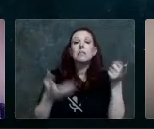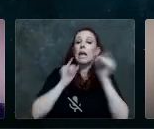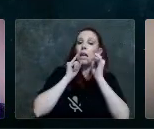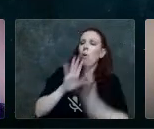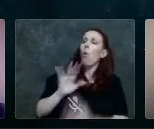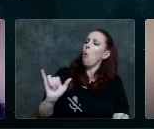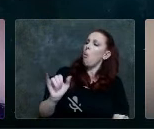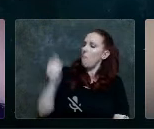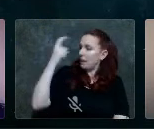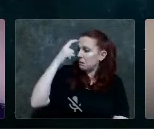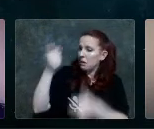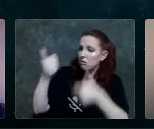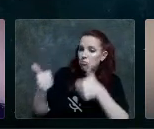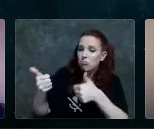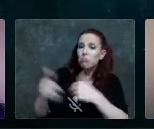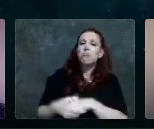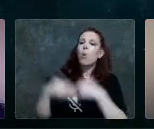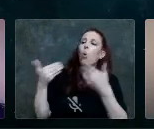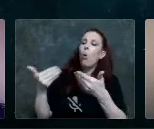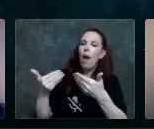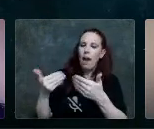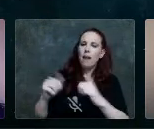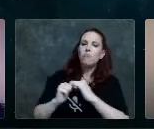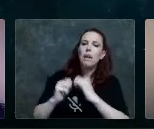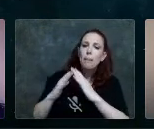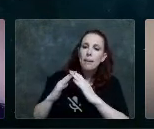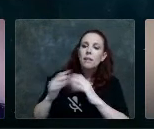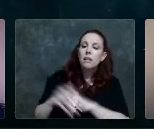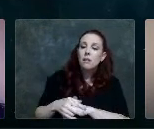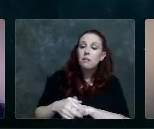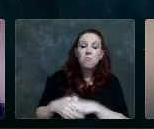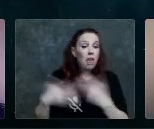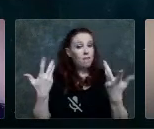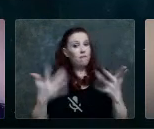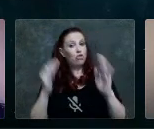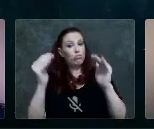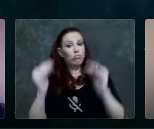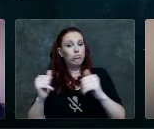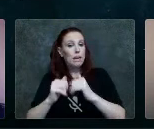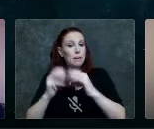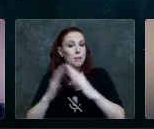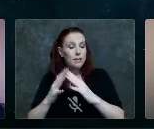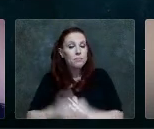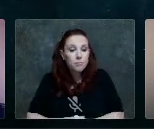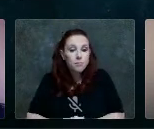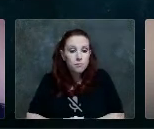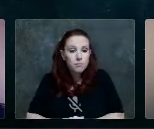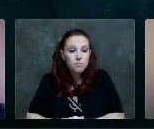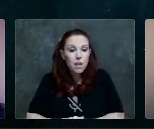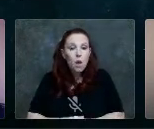sense to me. Go ahead and implement it. In which case, you can move on to implementation. They